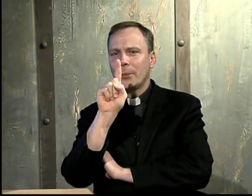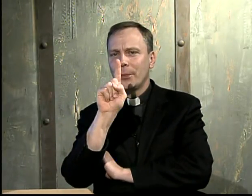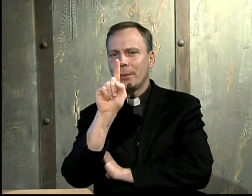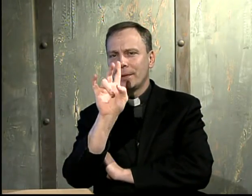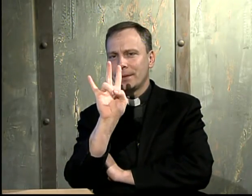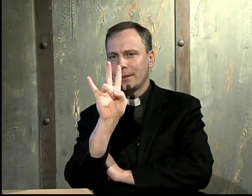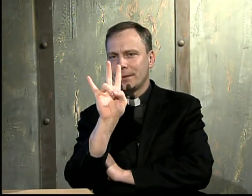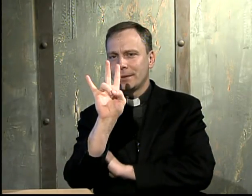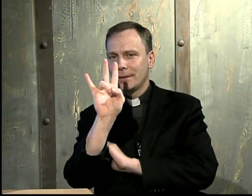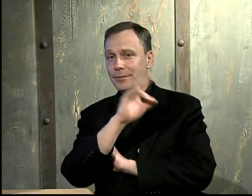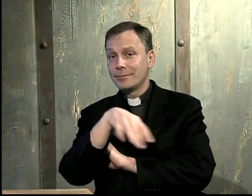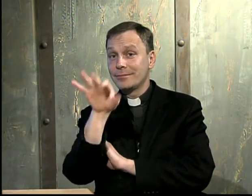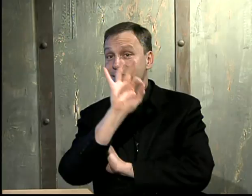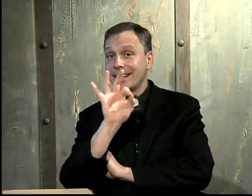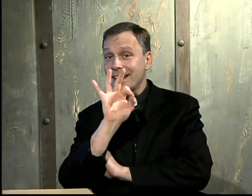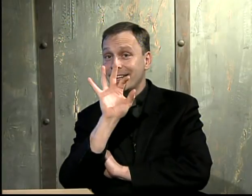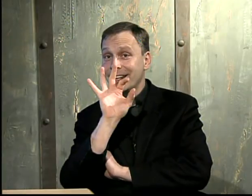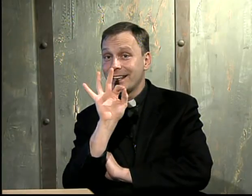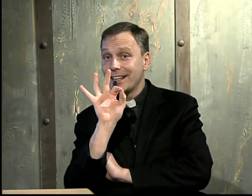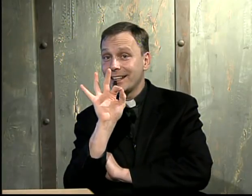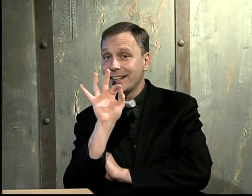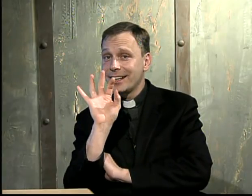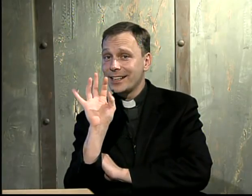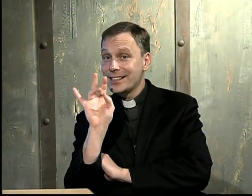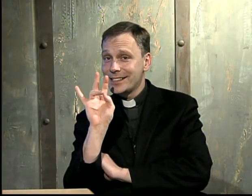that. It is a 617 number,